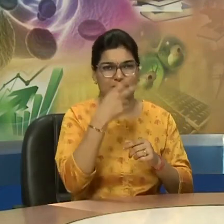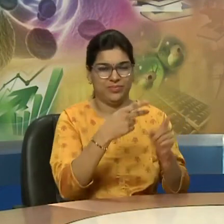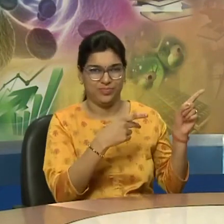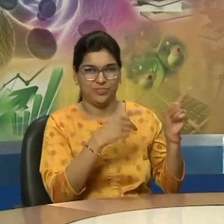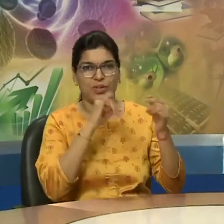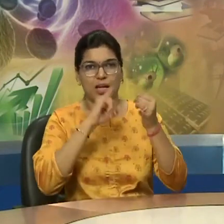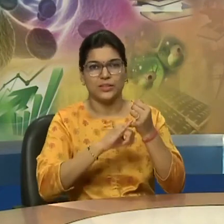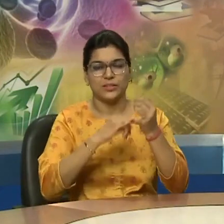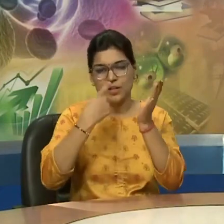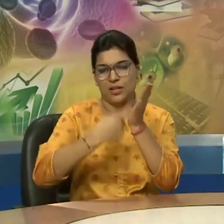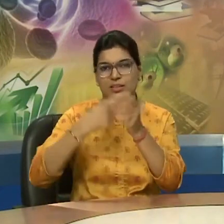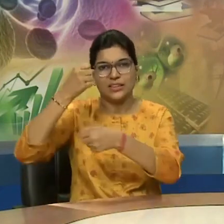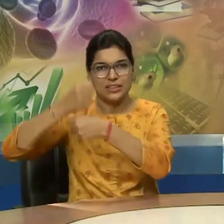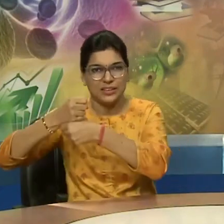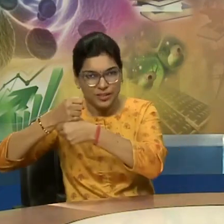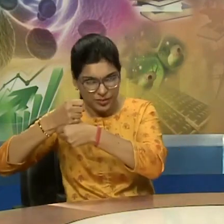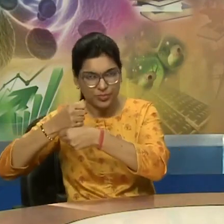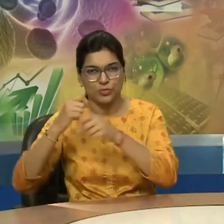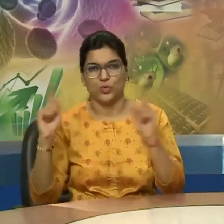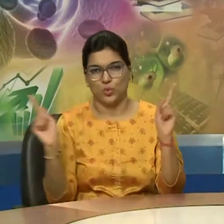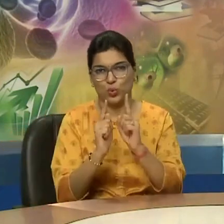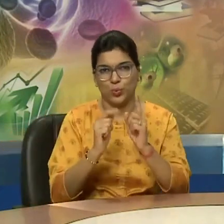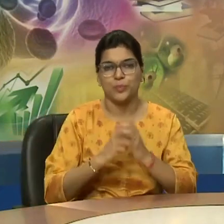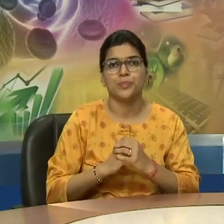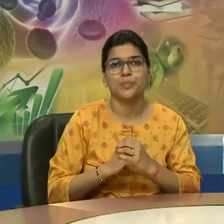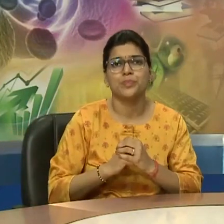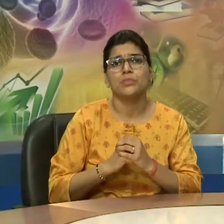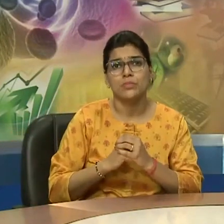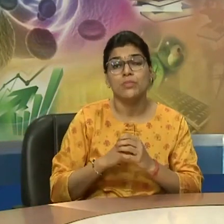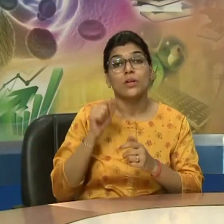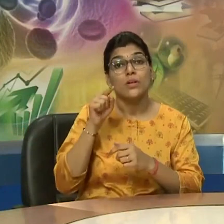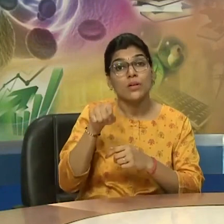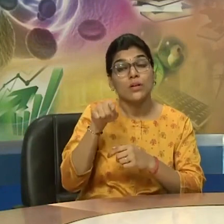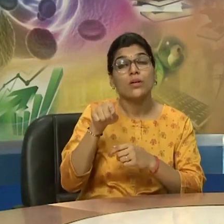The person in the picture is Shri